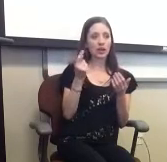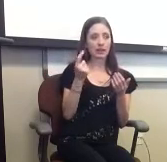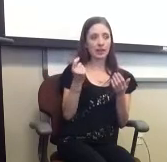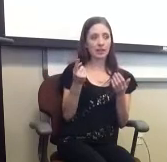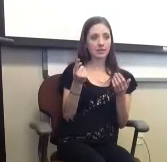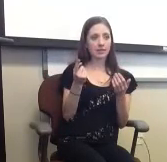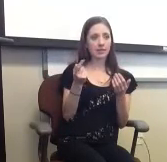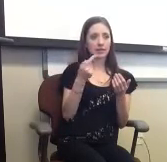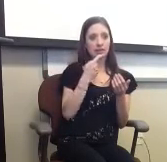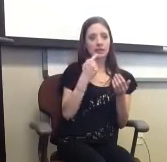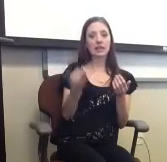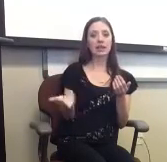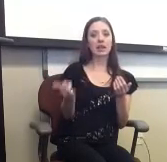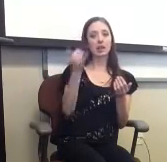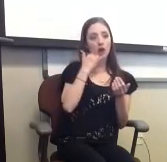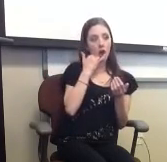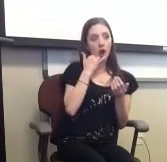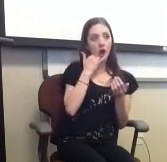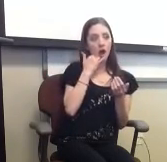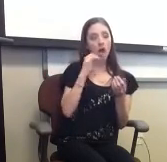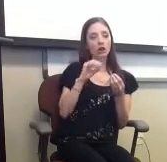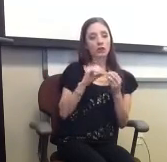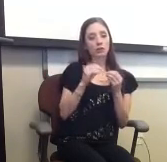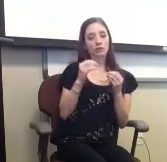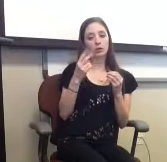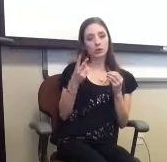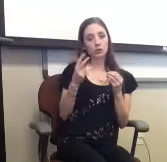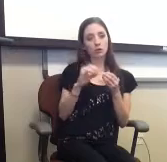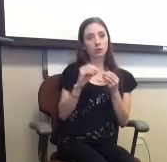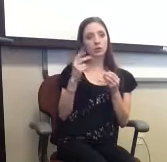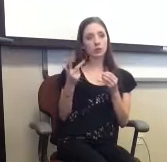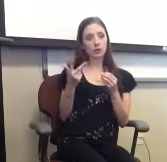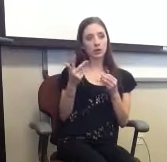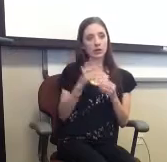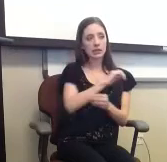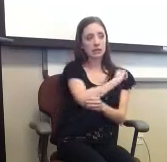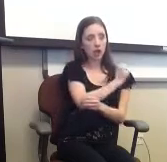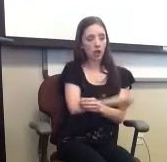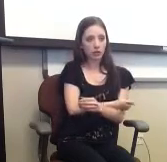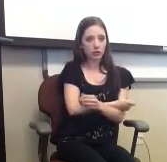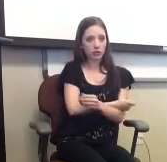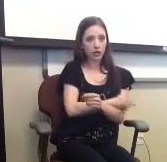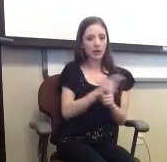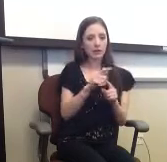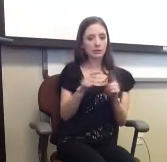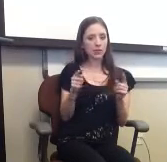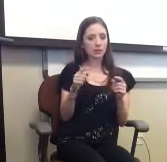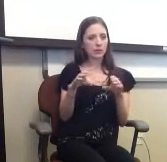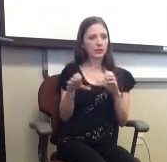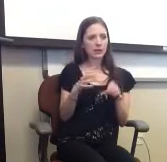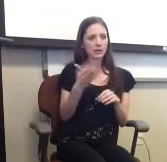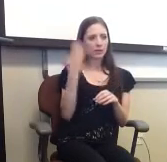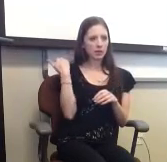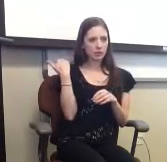their number 2 of number 3 that is authorized. But if it was our practice to keep a copy of the prescription in the